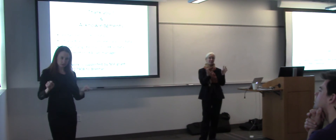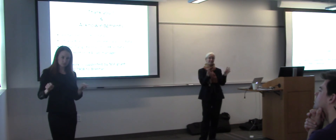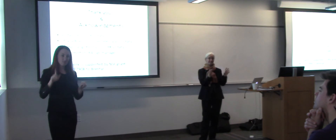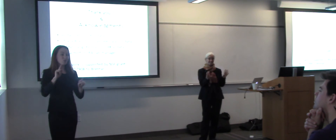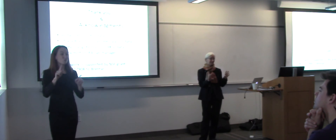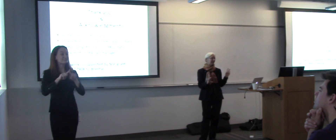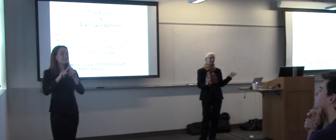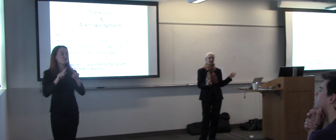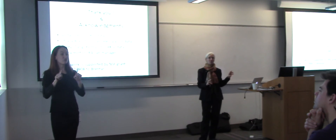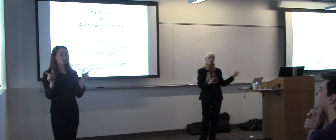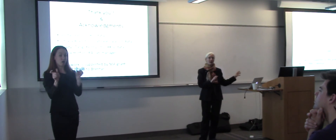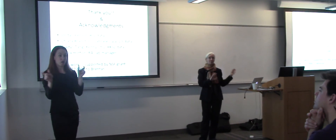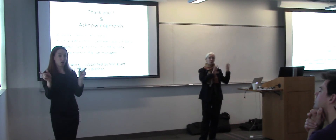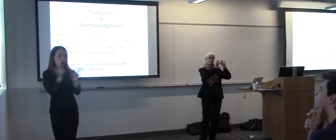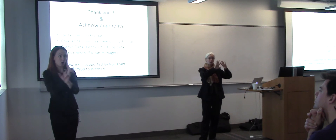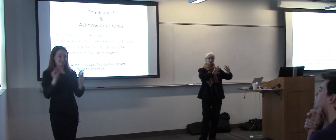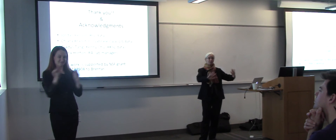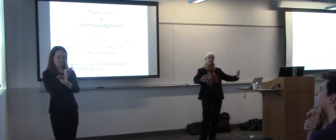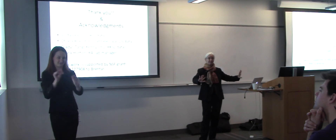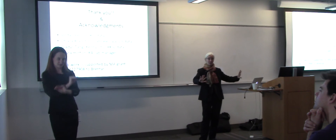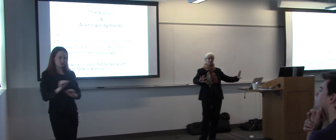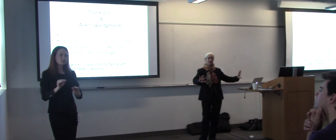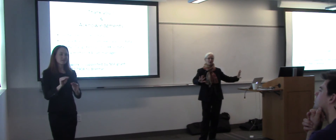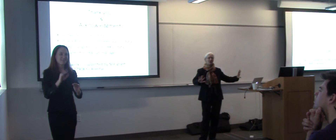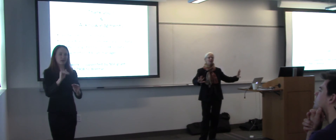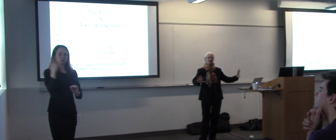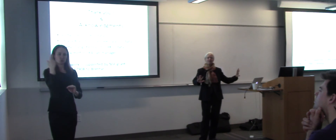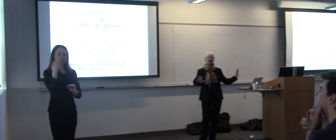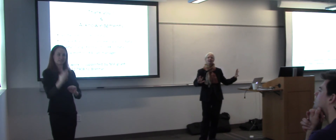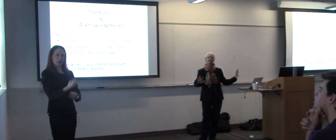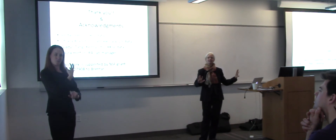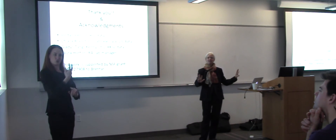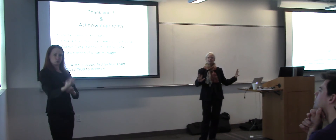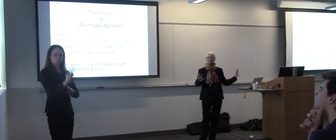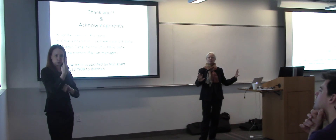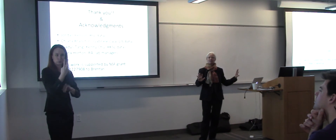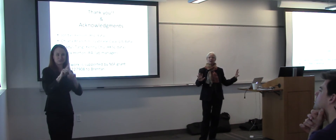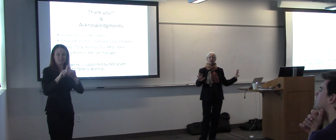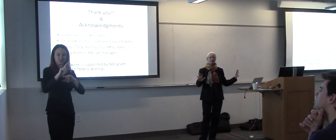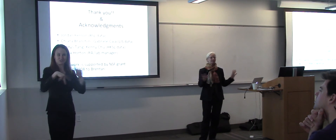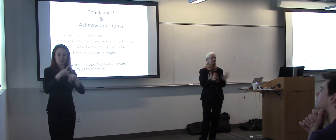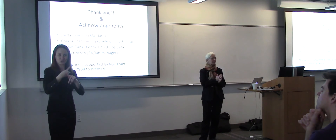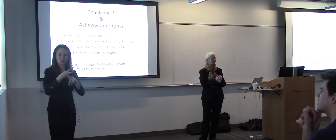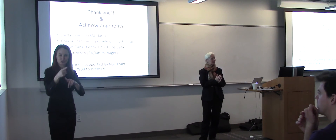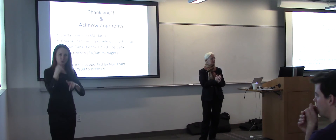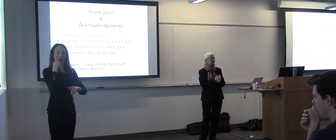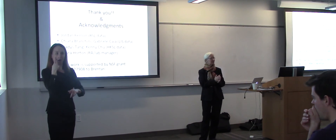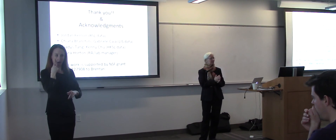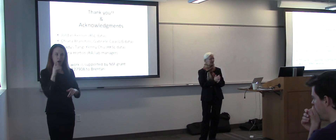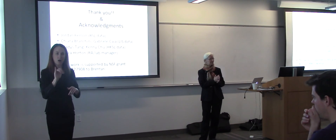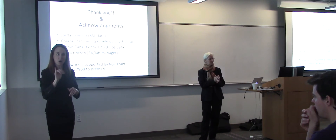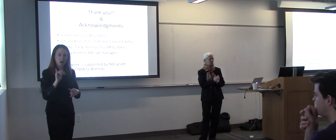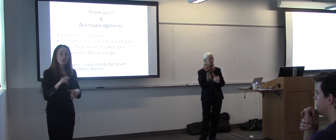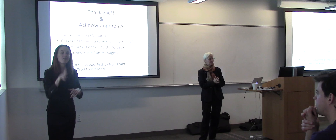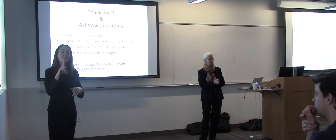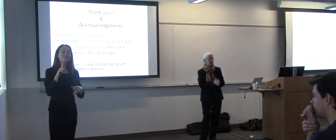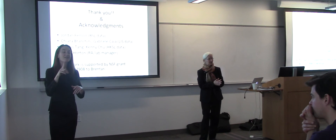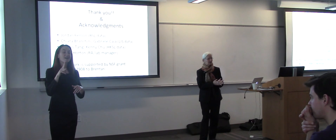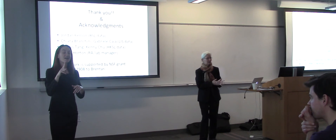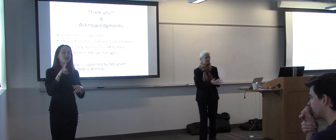of pieces. And that's kind of why I put those two pieces up there. Because there's even a